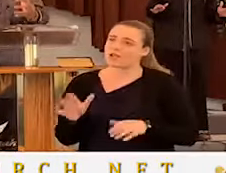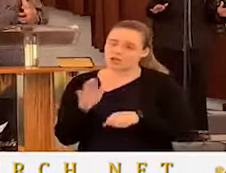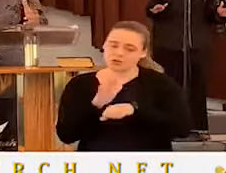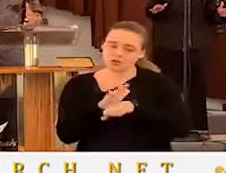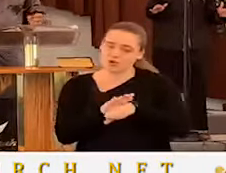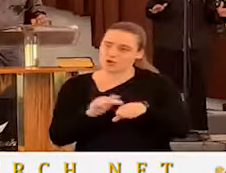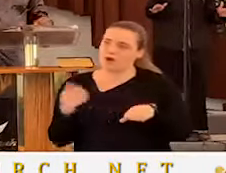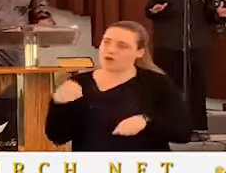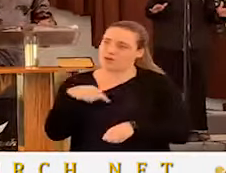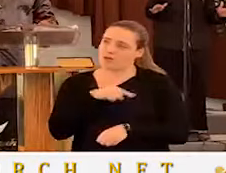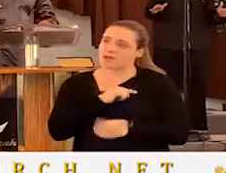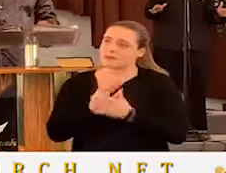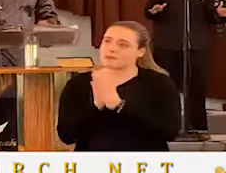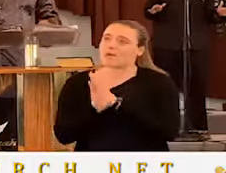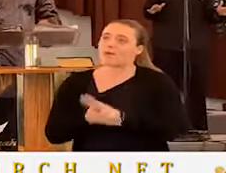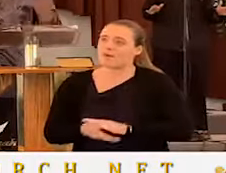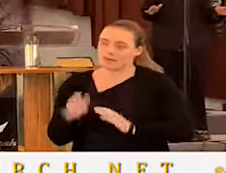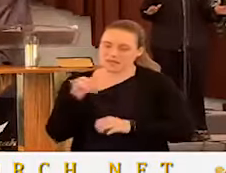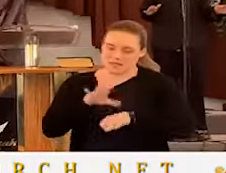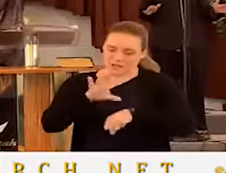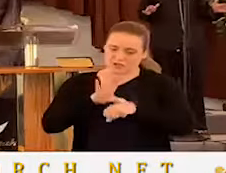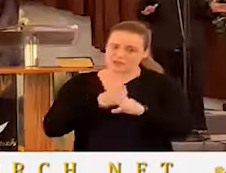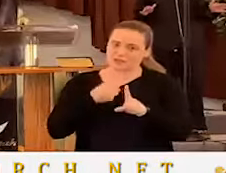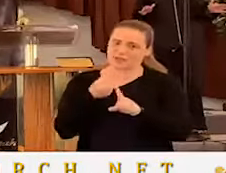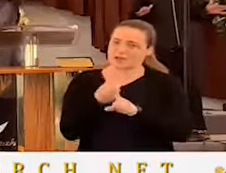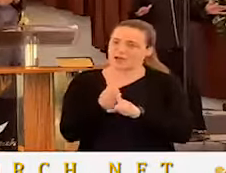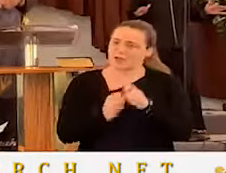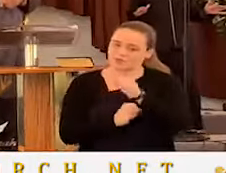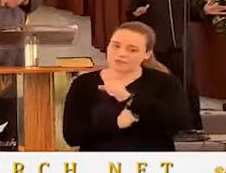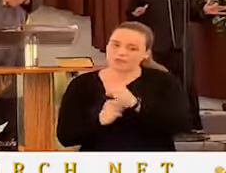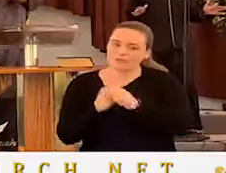of faith and power.